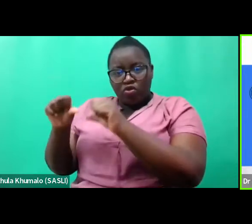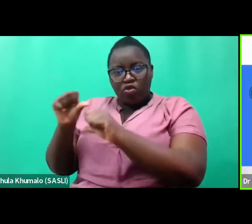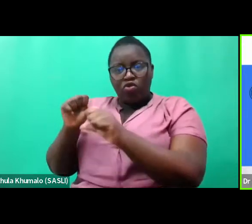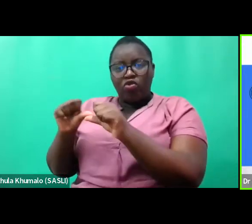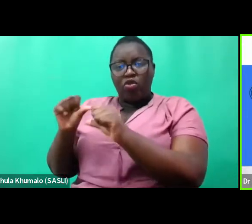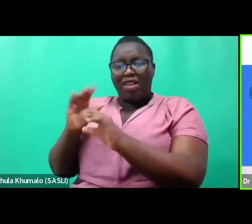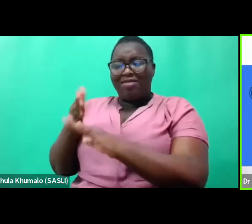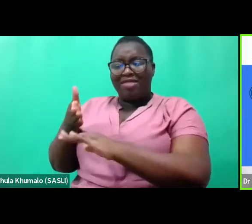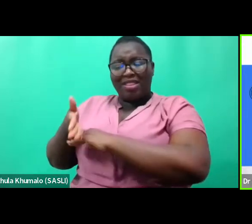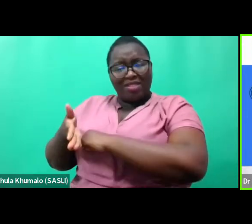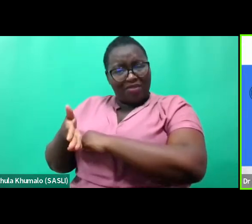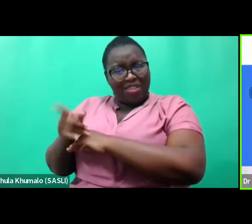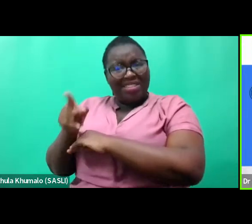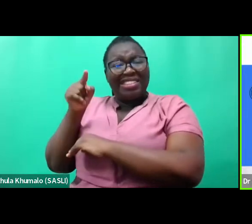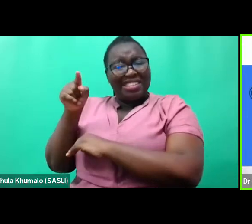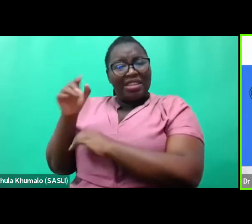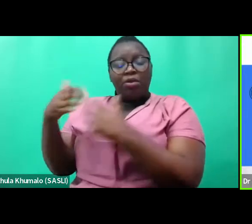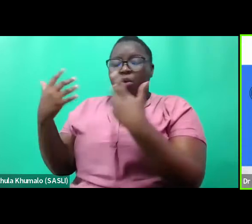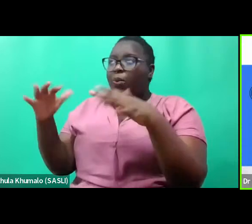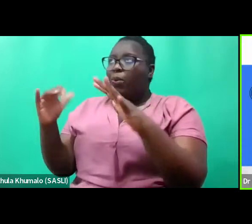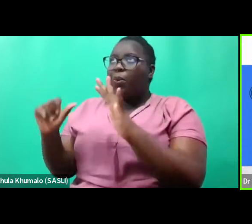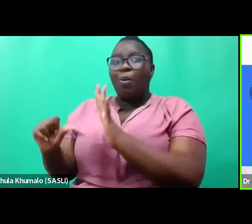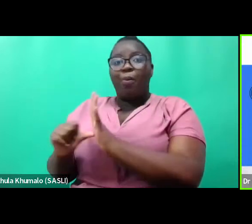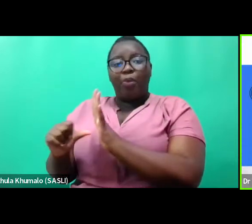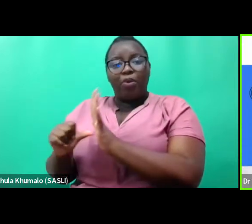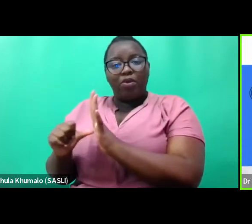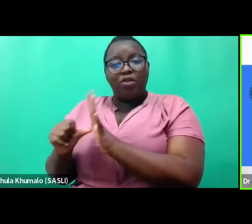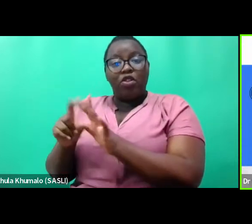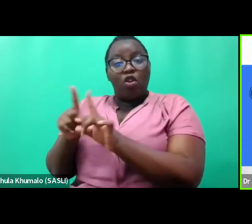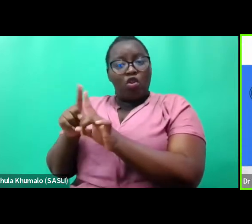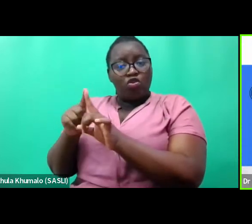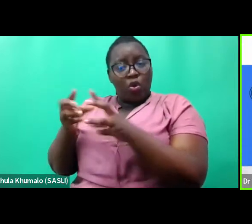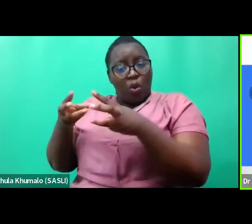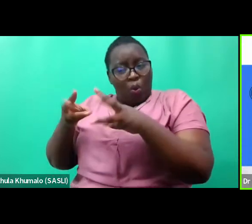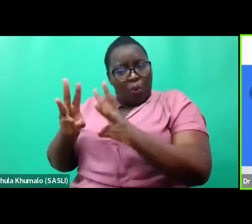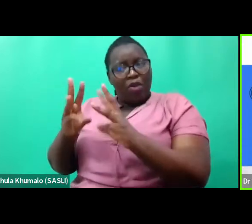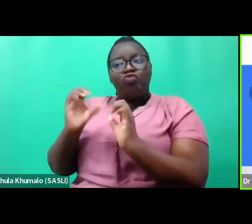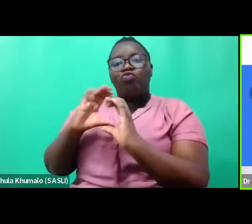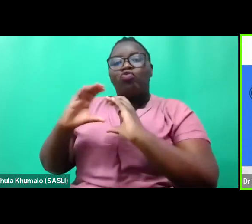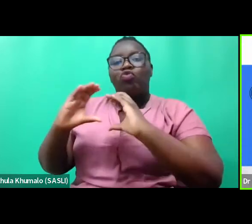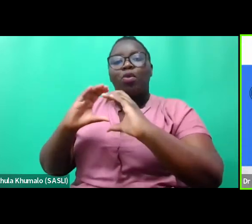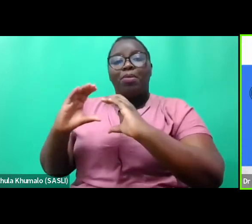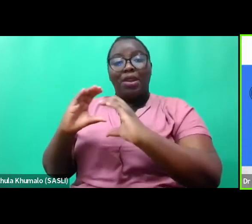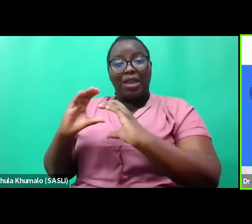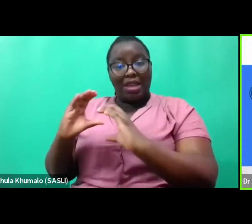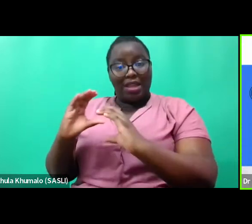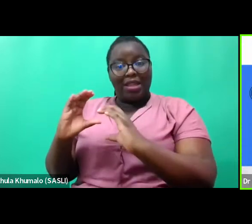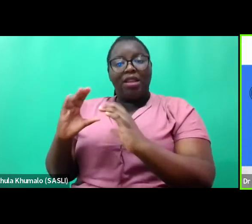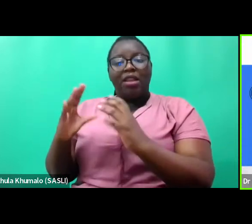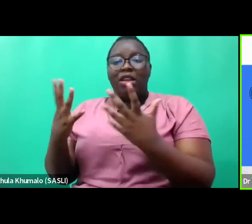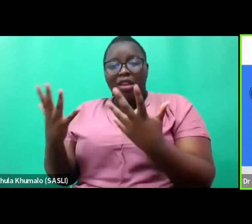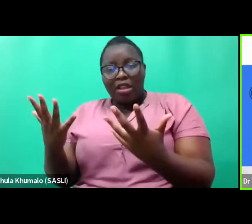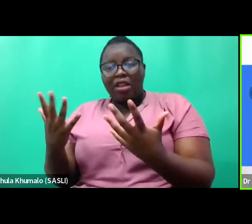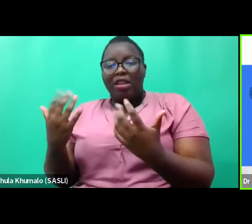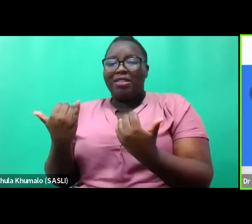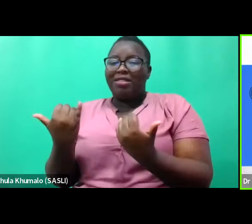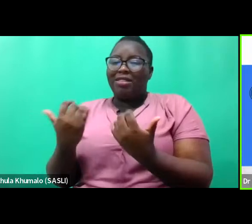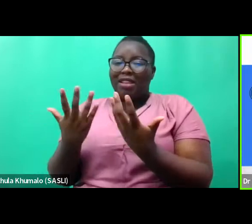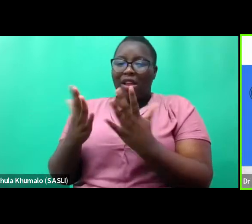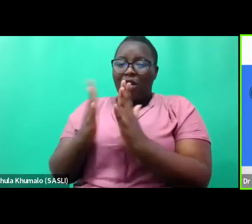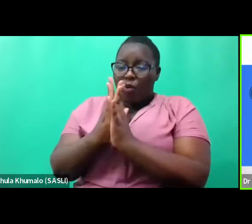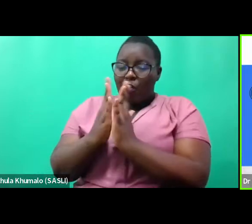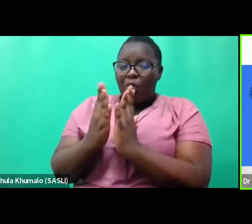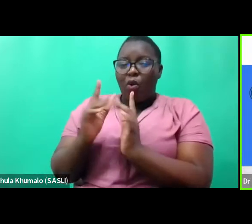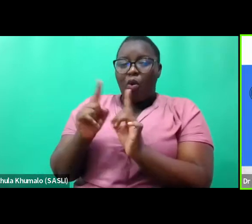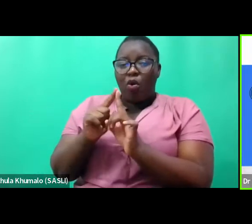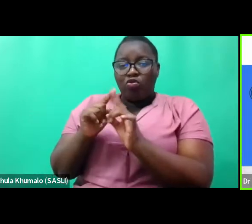intervention is key and ways to communicate. So it's like by the book, I do it. And